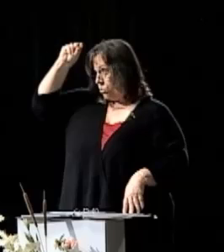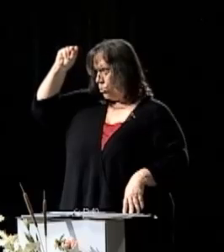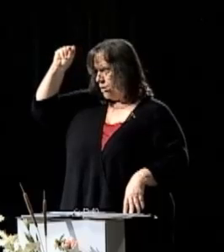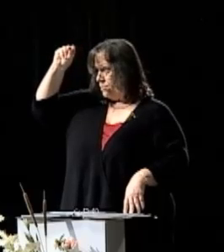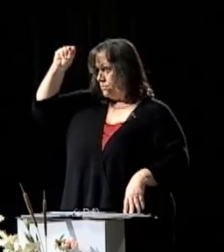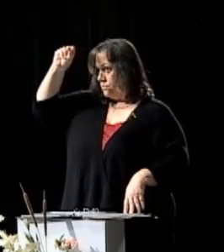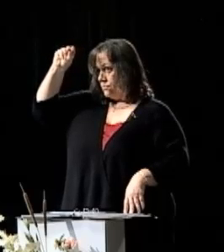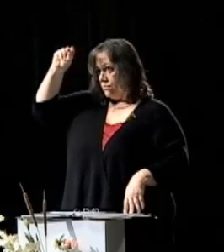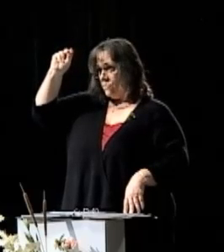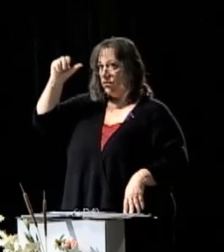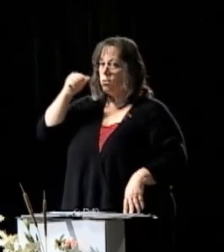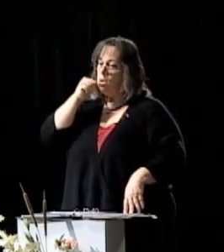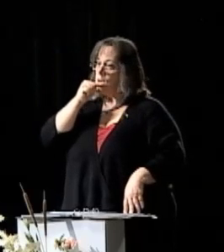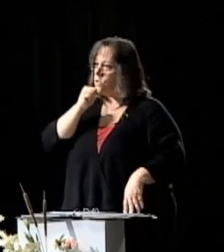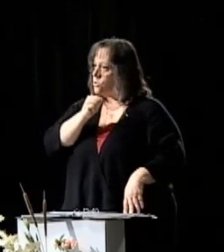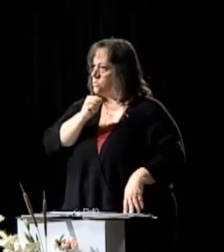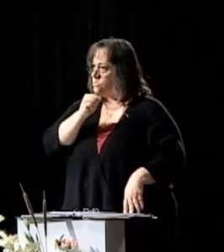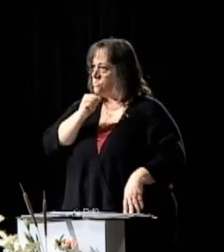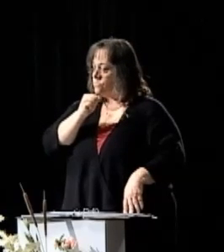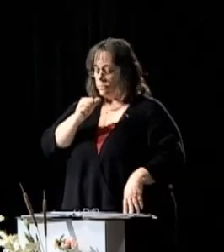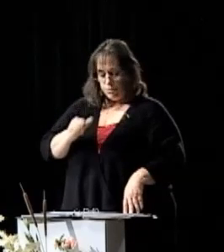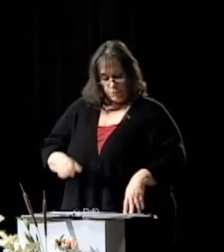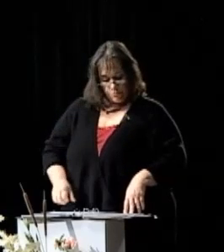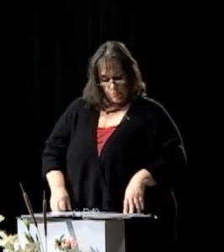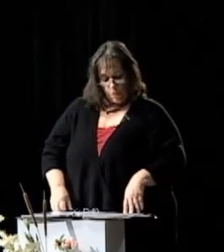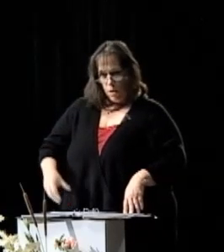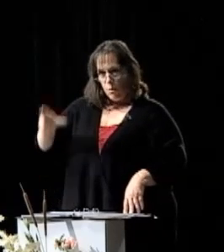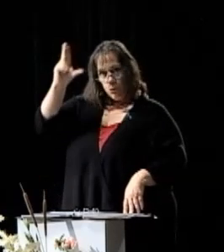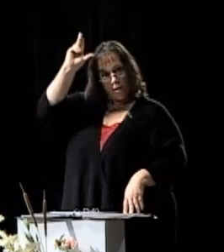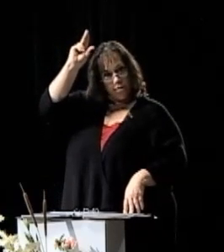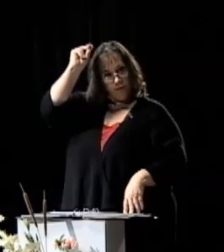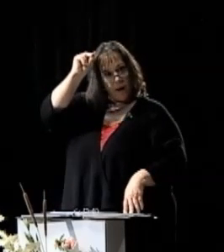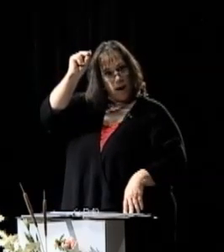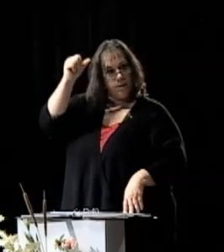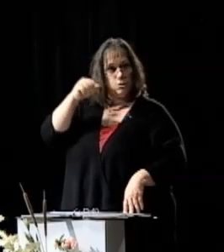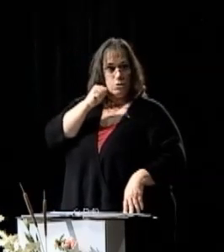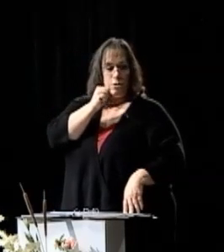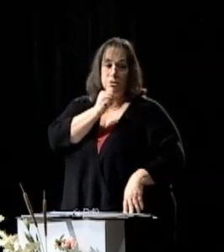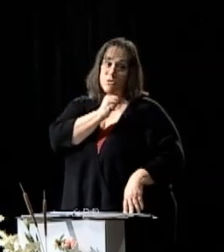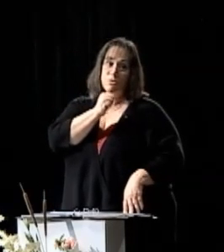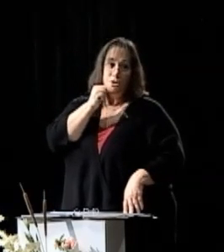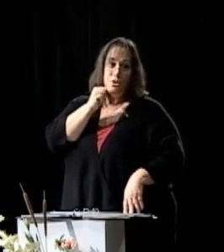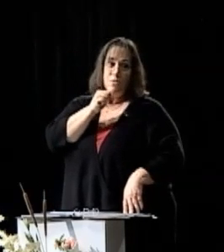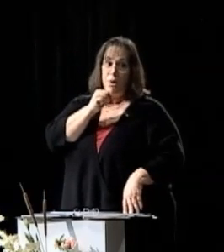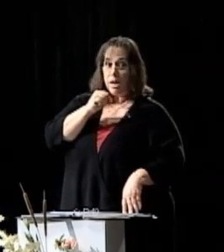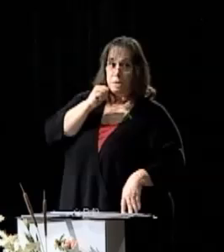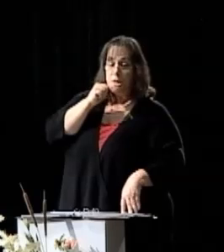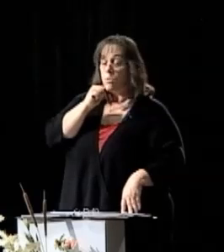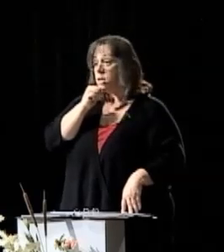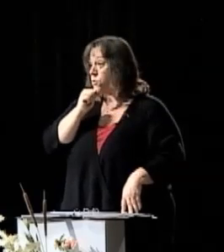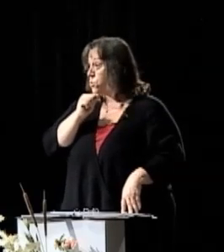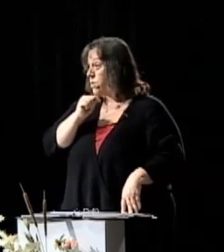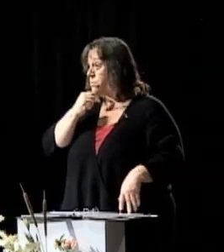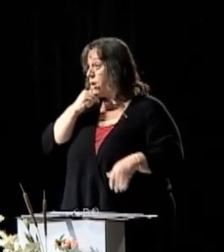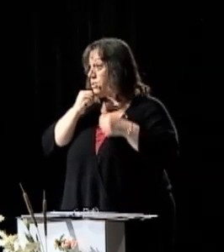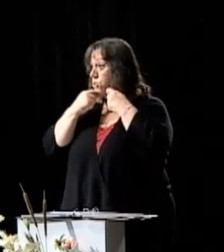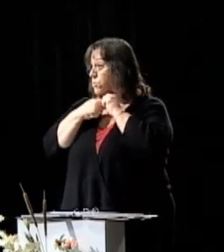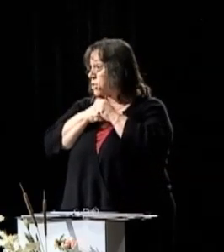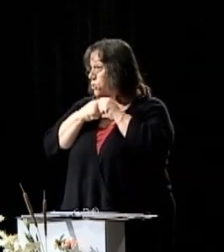Boy and girl. Boy is for a hat, girl is back in the day when they used to wear bonnets, so it's a little